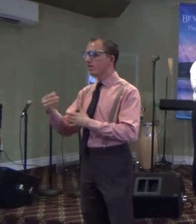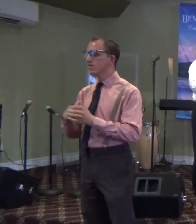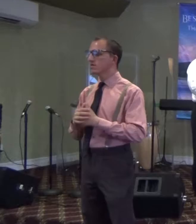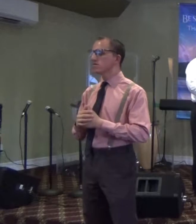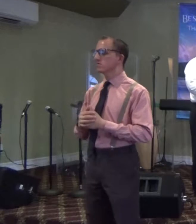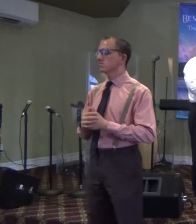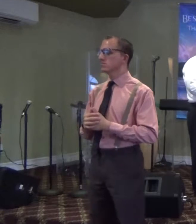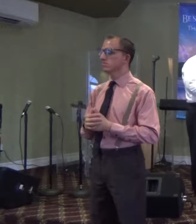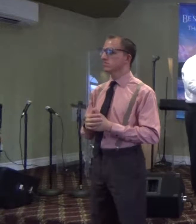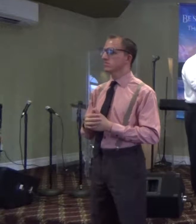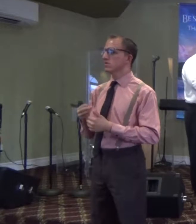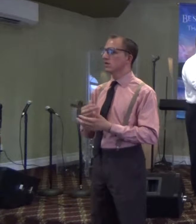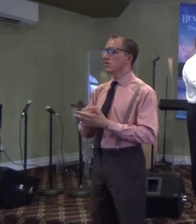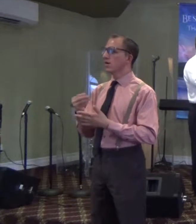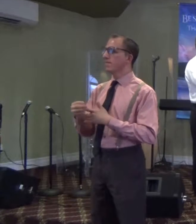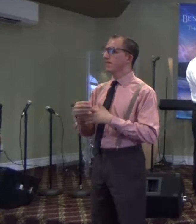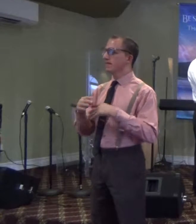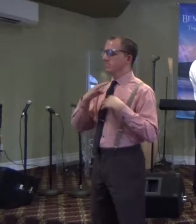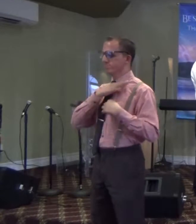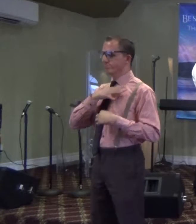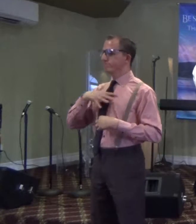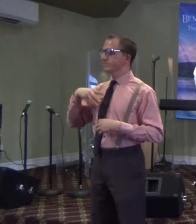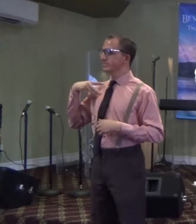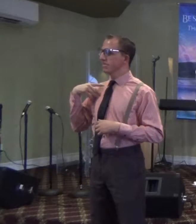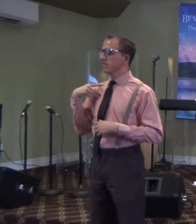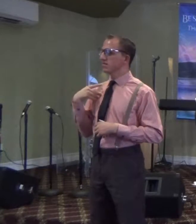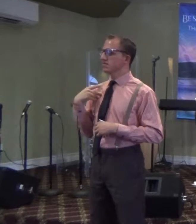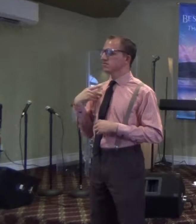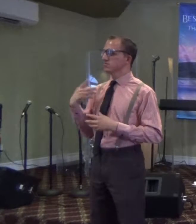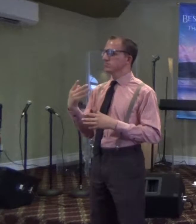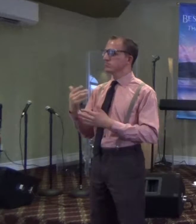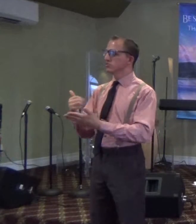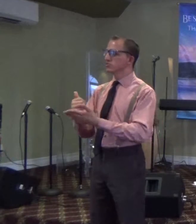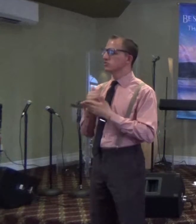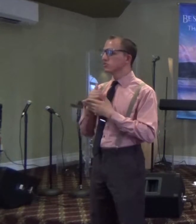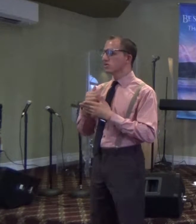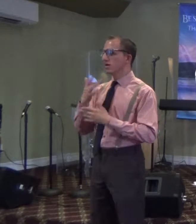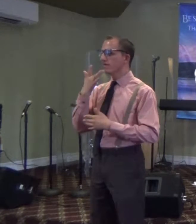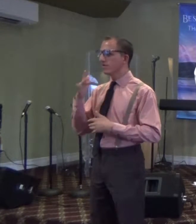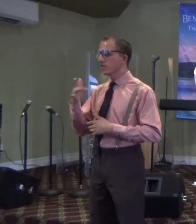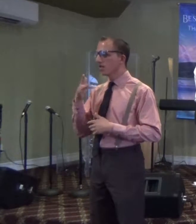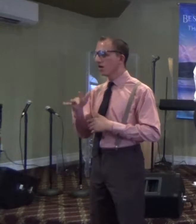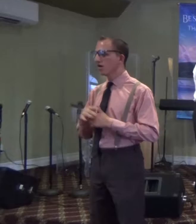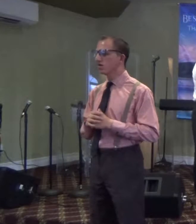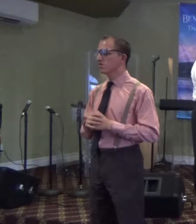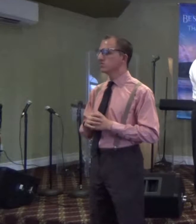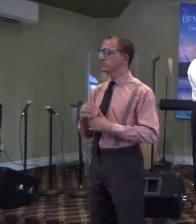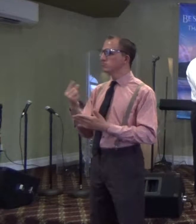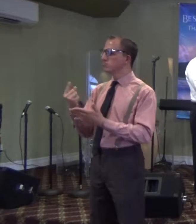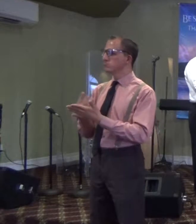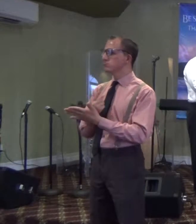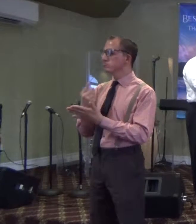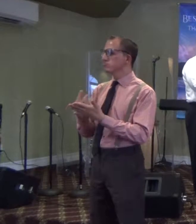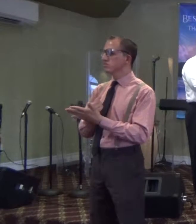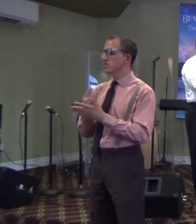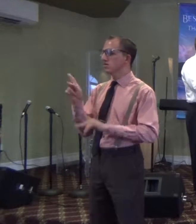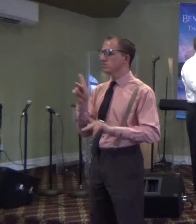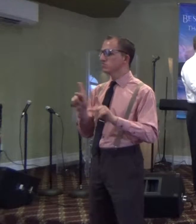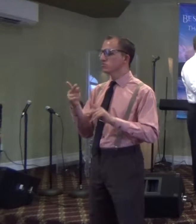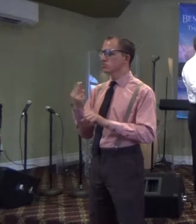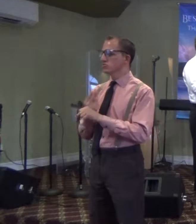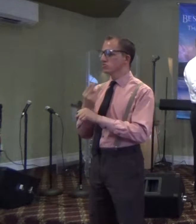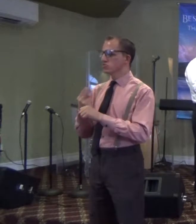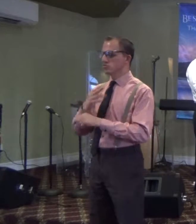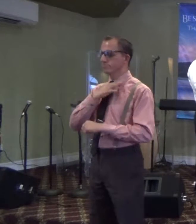un objeto que va a traer aquí en el cuello, something that goes on the wrist or on the neck, que es lo que usa la gente a veces which is what para buena people suerte.